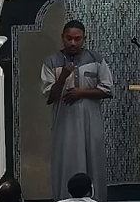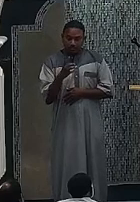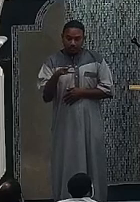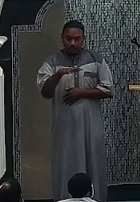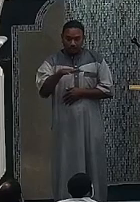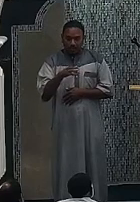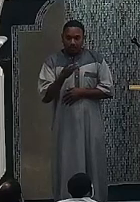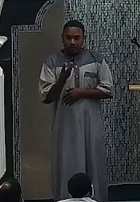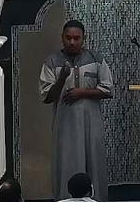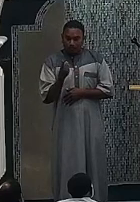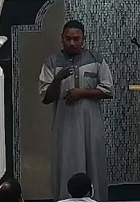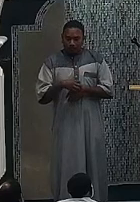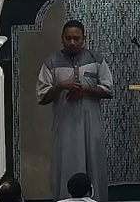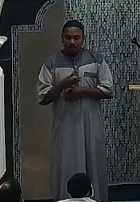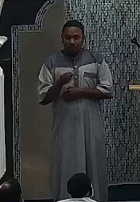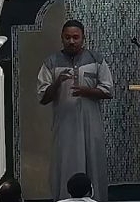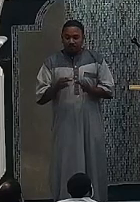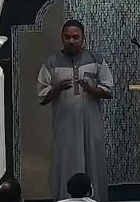in the Western Cape, inshallah.